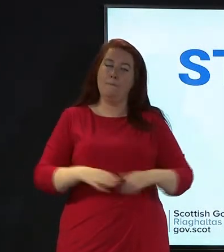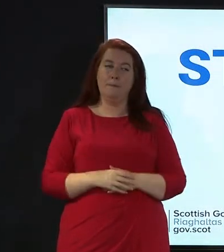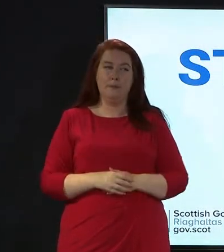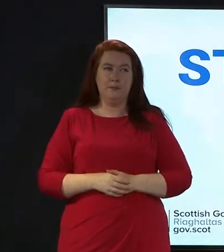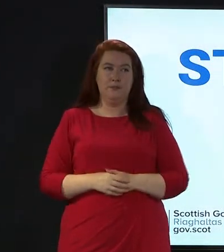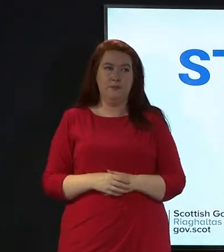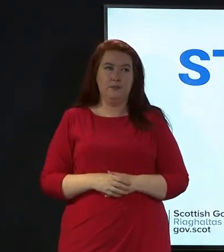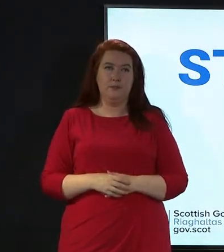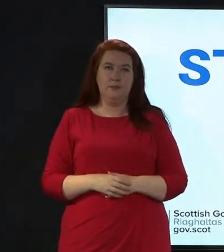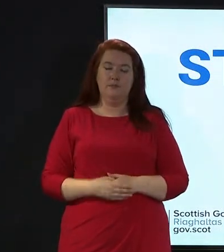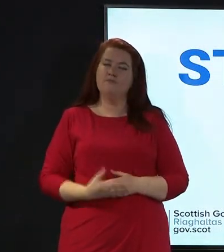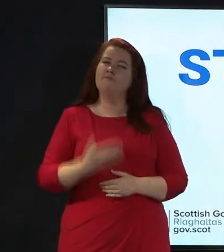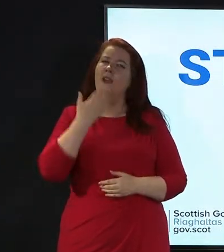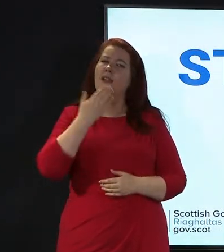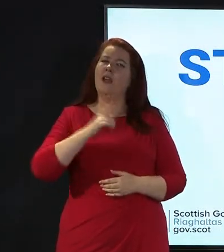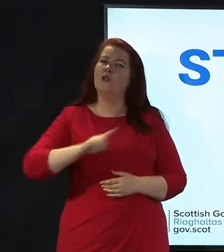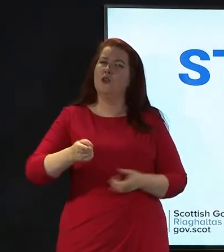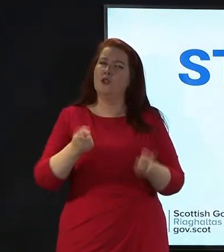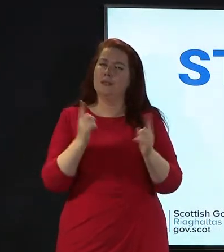Thank you very much, First Minister.